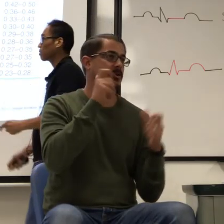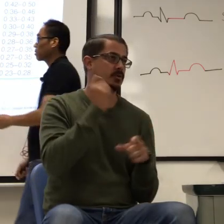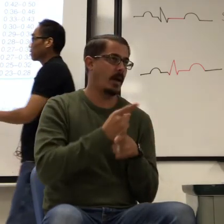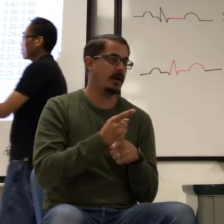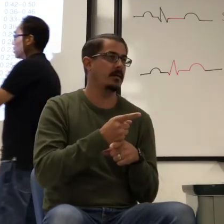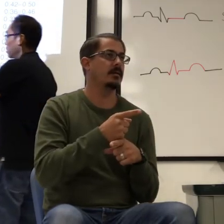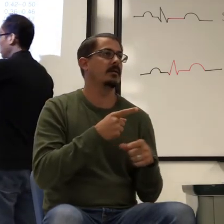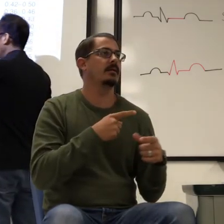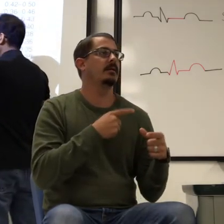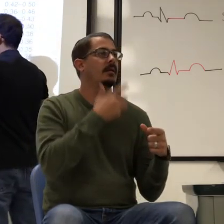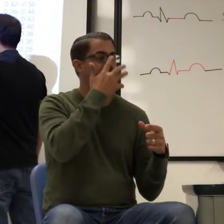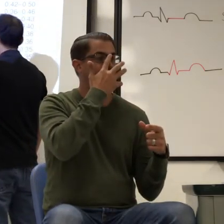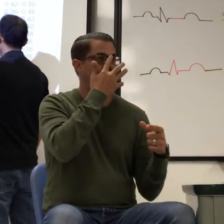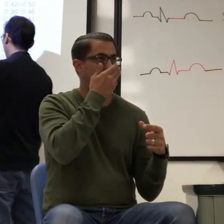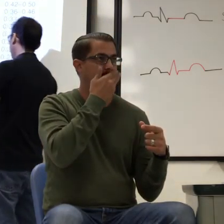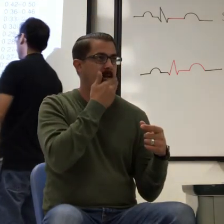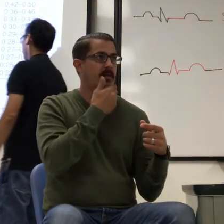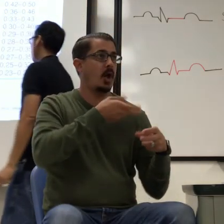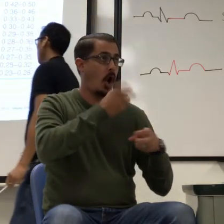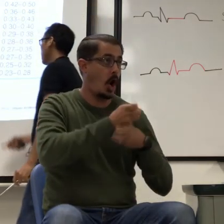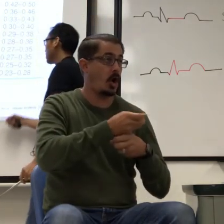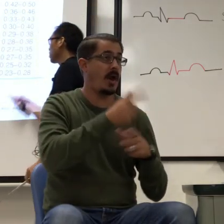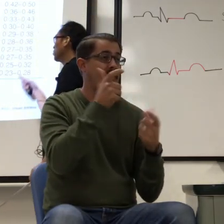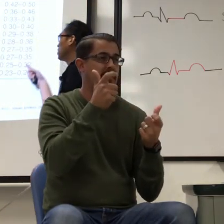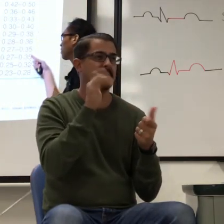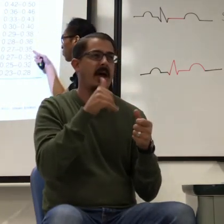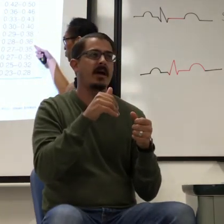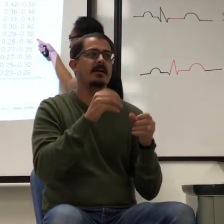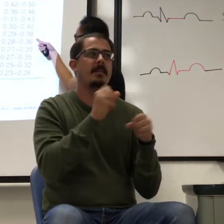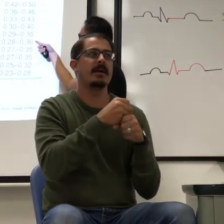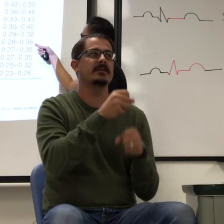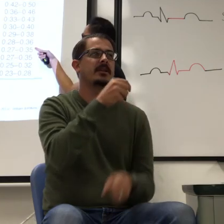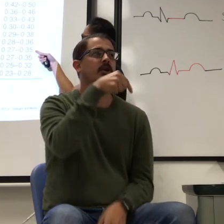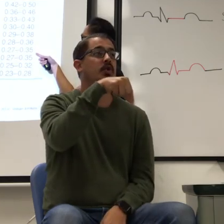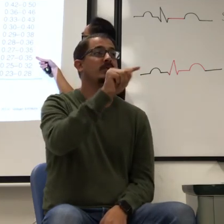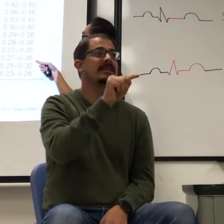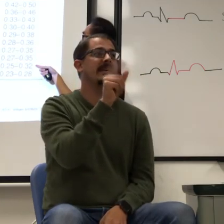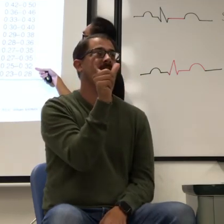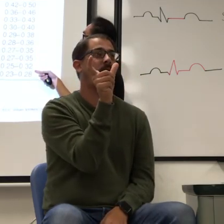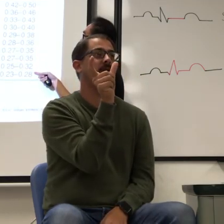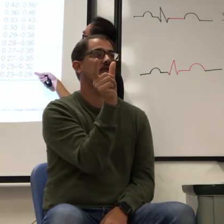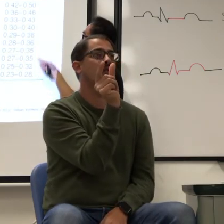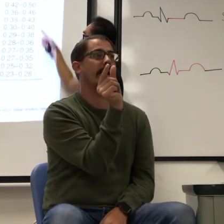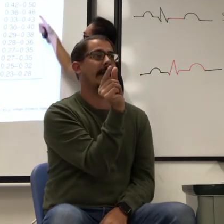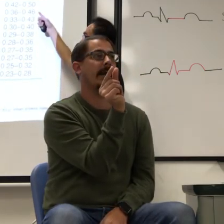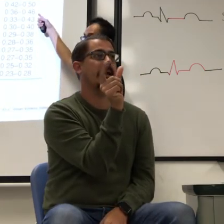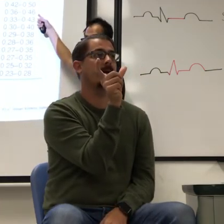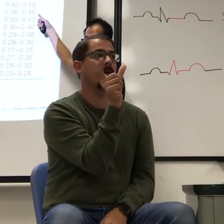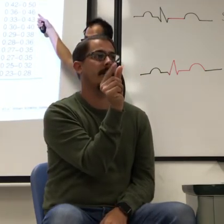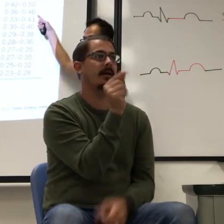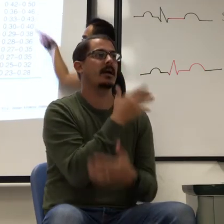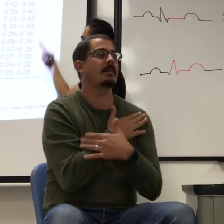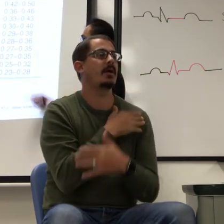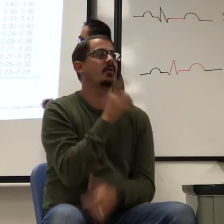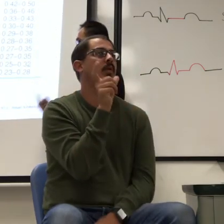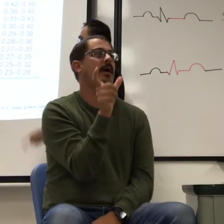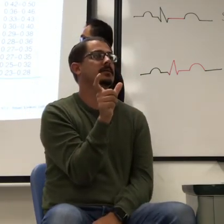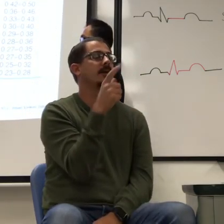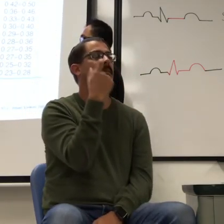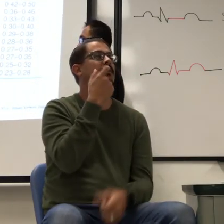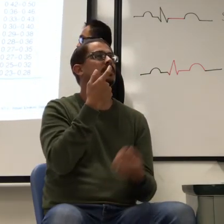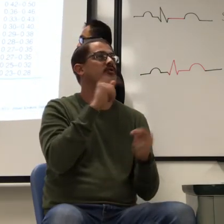harder. Harder and faster, and so that makes the QT interval shrink, okay, compared to rest. Because you're